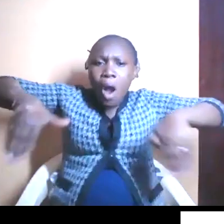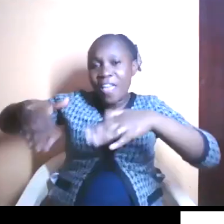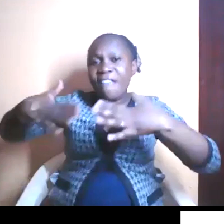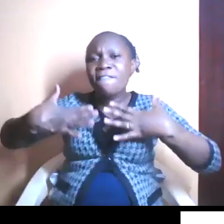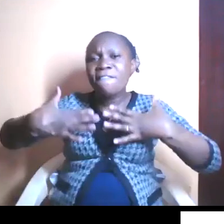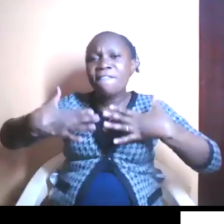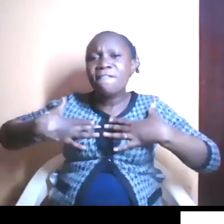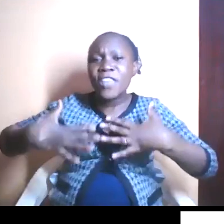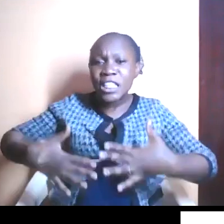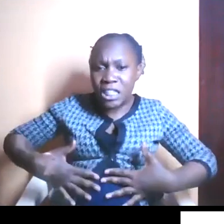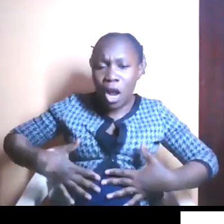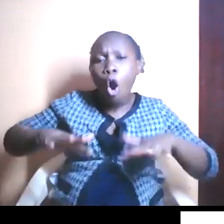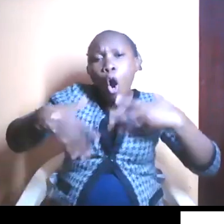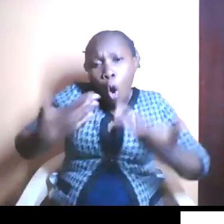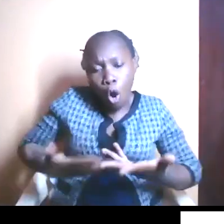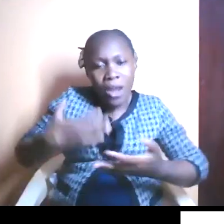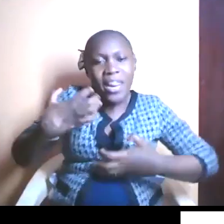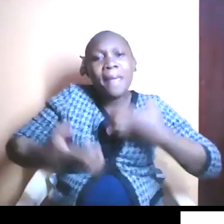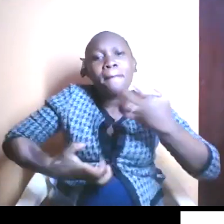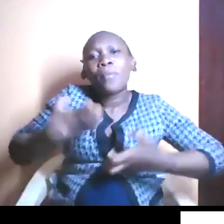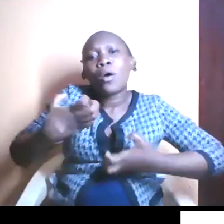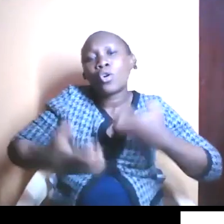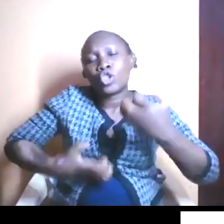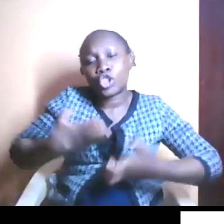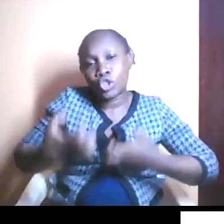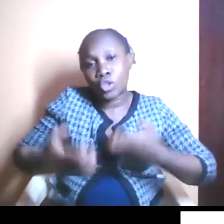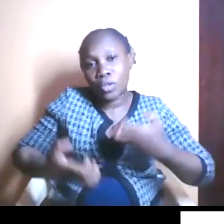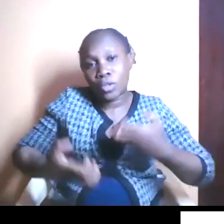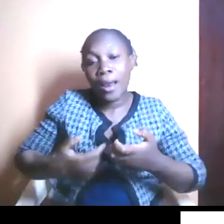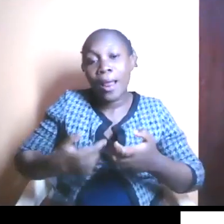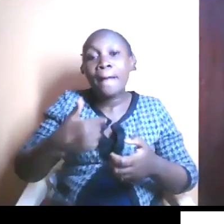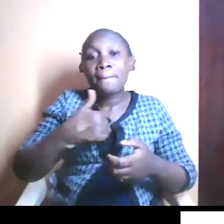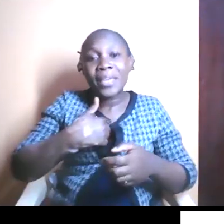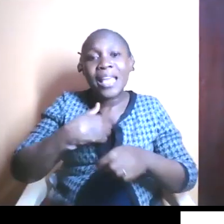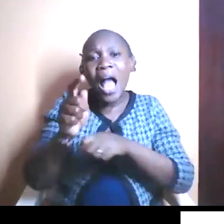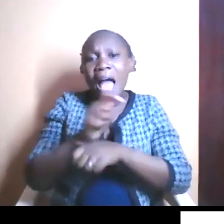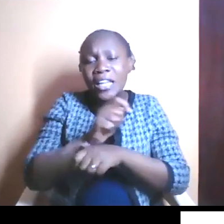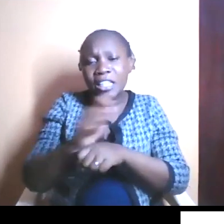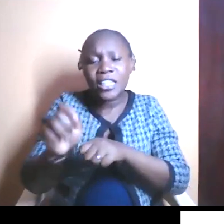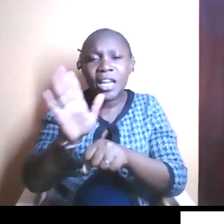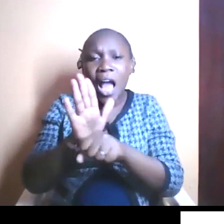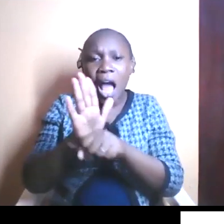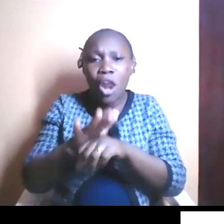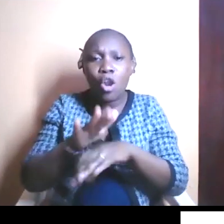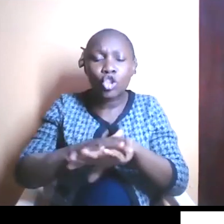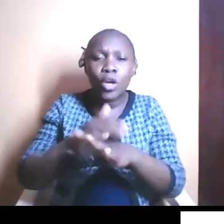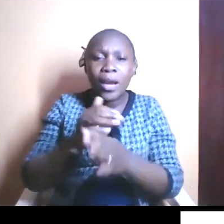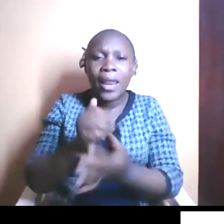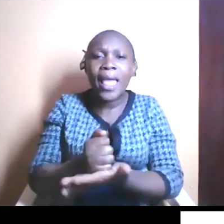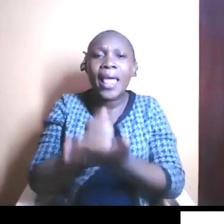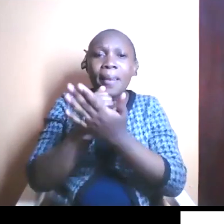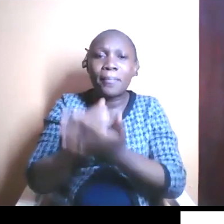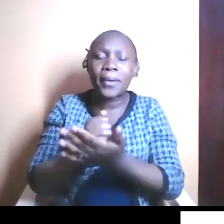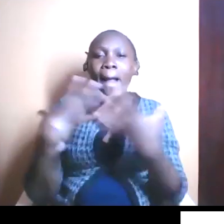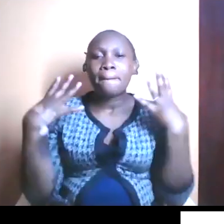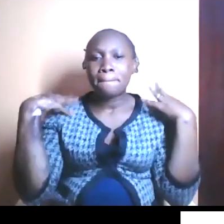assertiveness skills training. I do a lot of training on helping people rehearse some responses. That